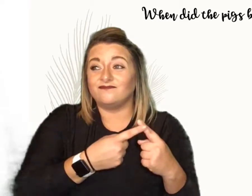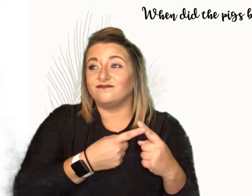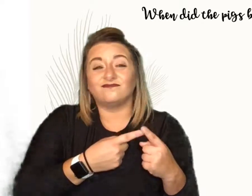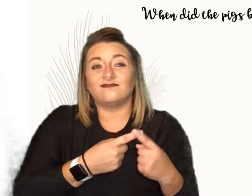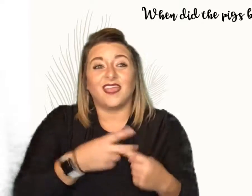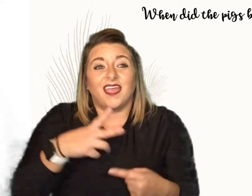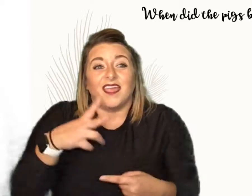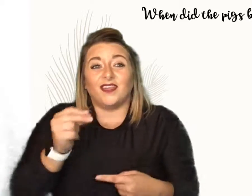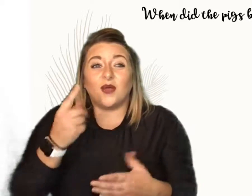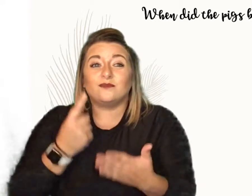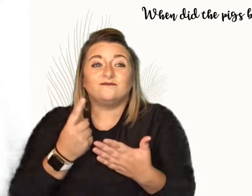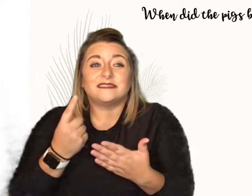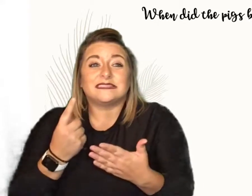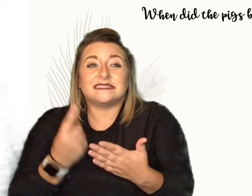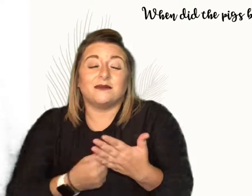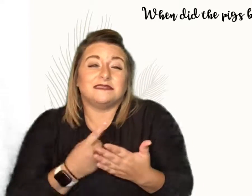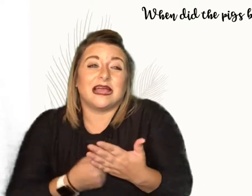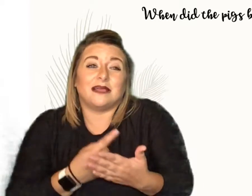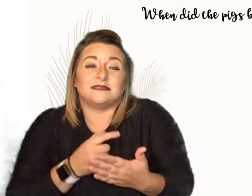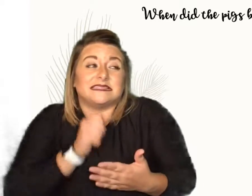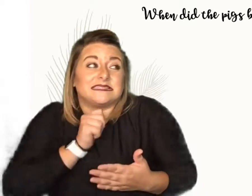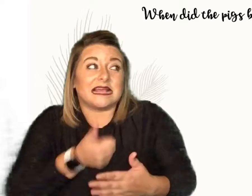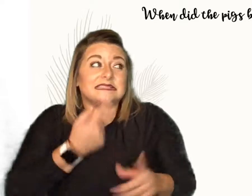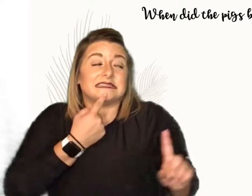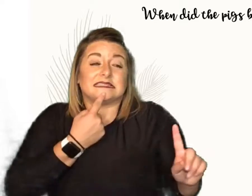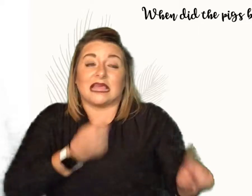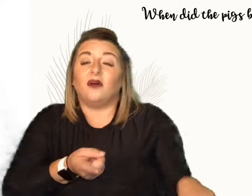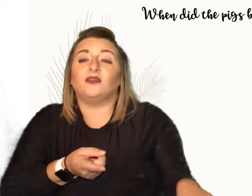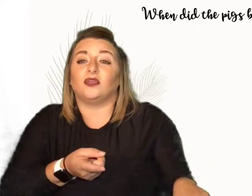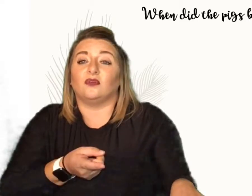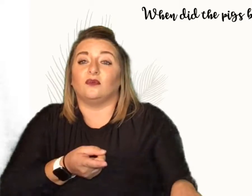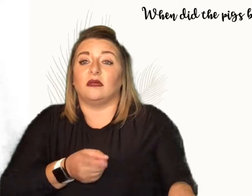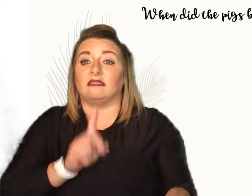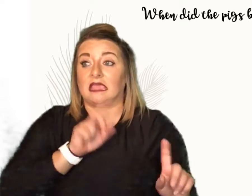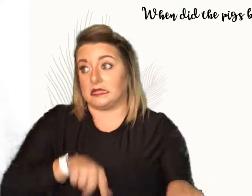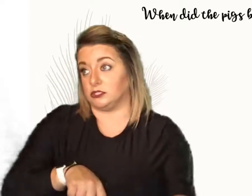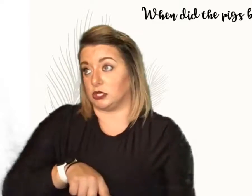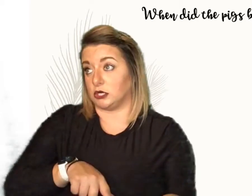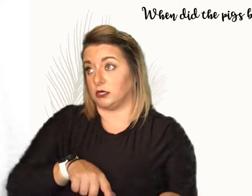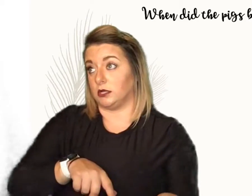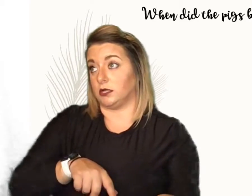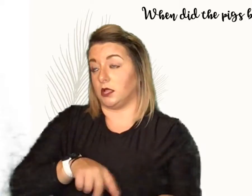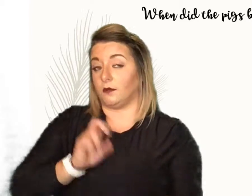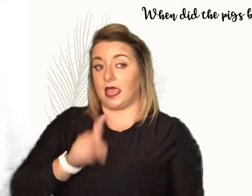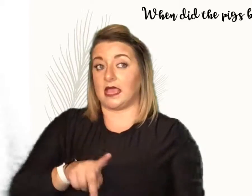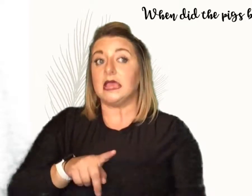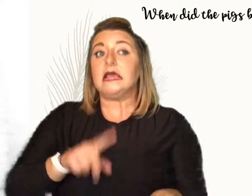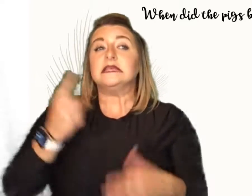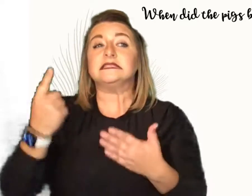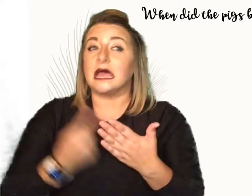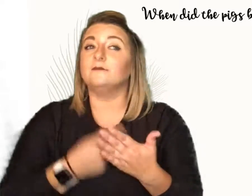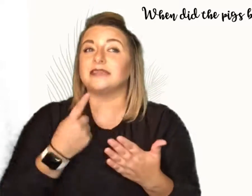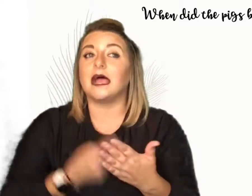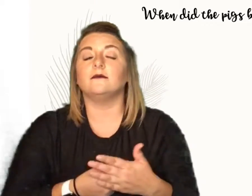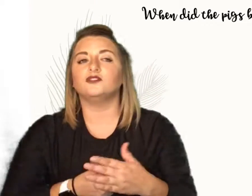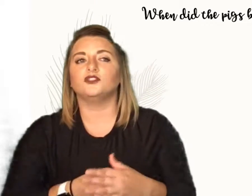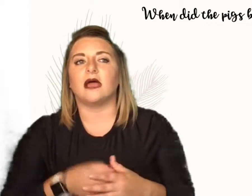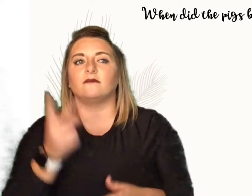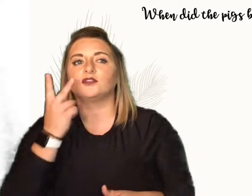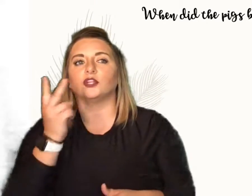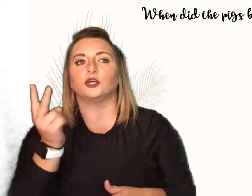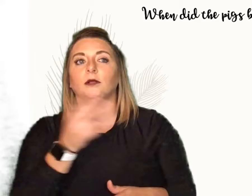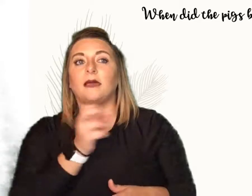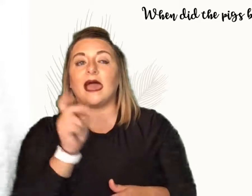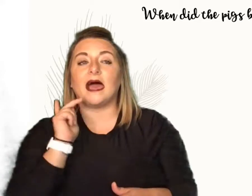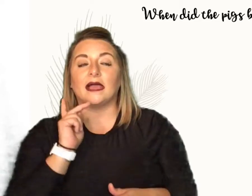when? No, sometimes it doesn't tell you the answer, okay? Sometimes